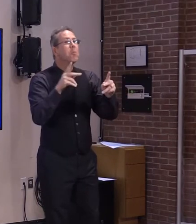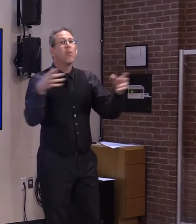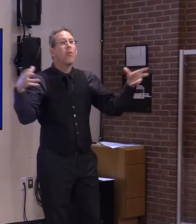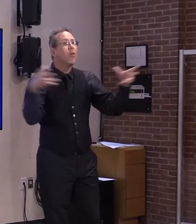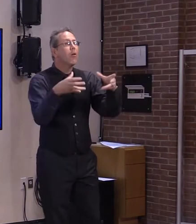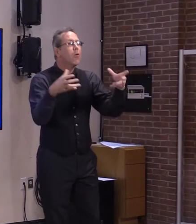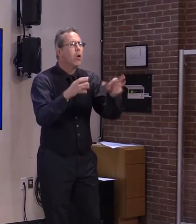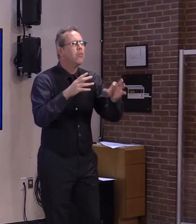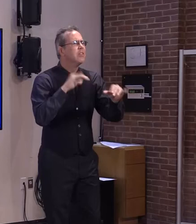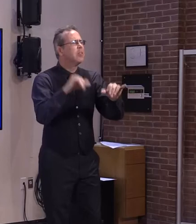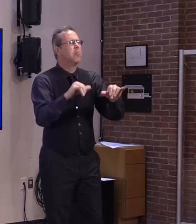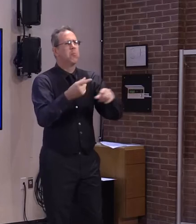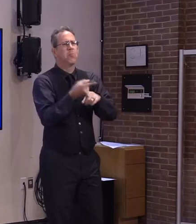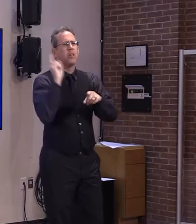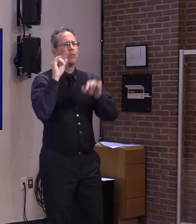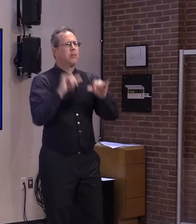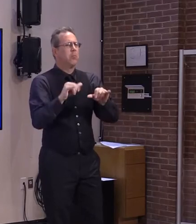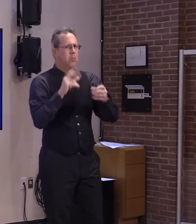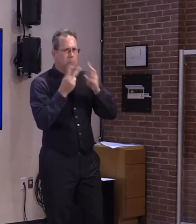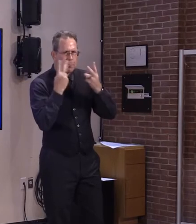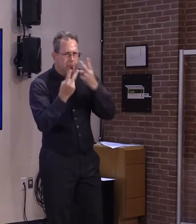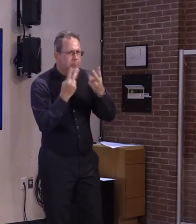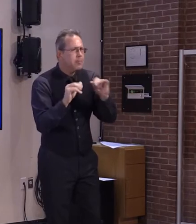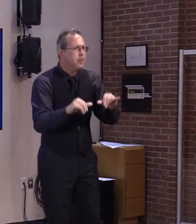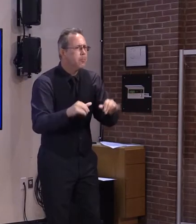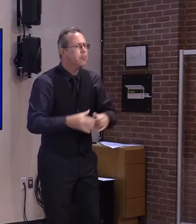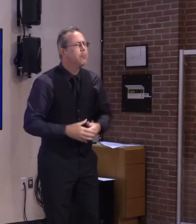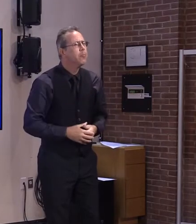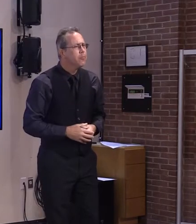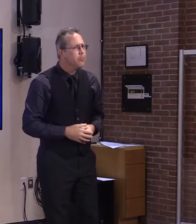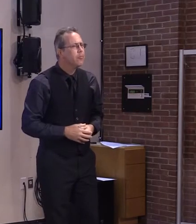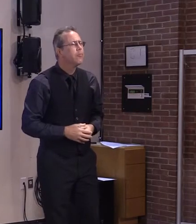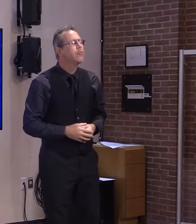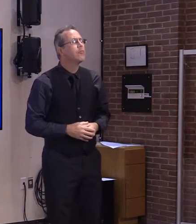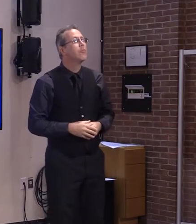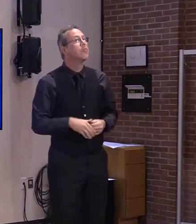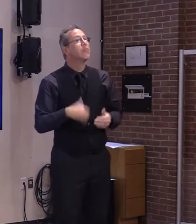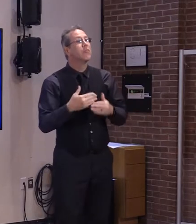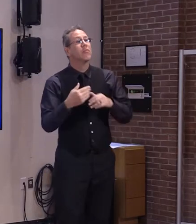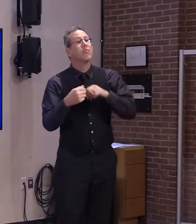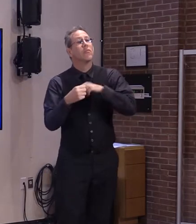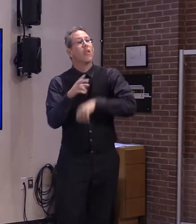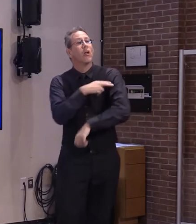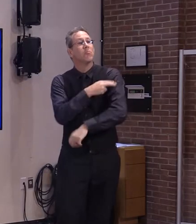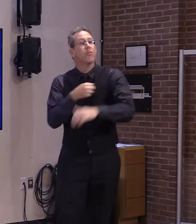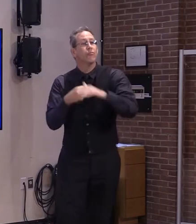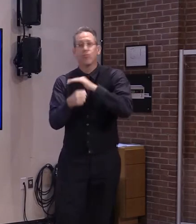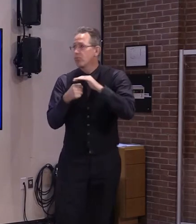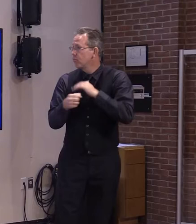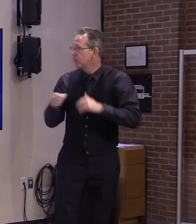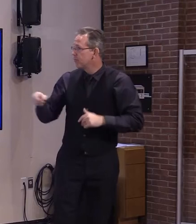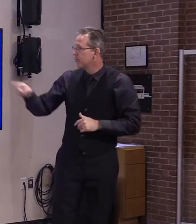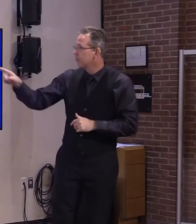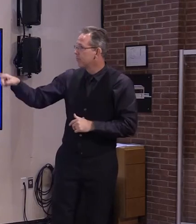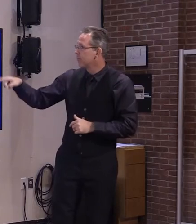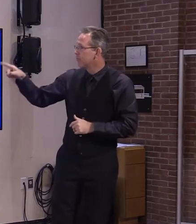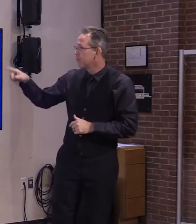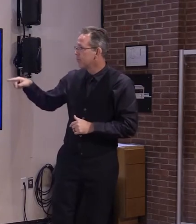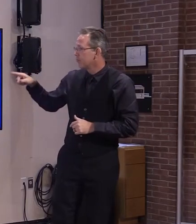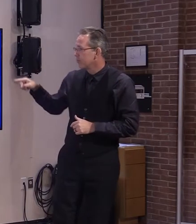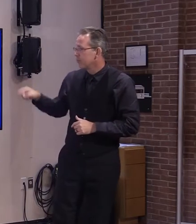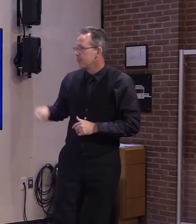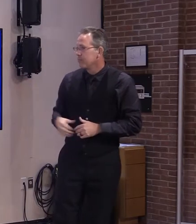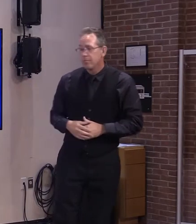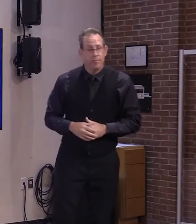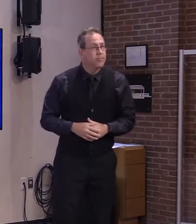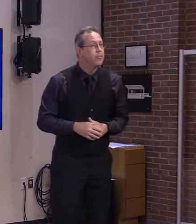facilities. Looking at hospitalizations, we talked about how those rates are different for the fully vaccinated and the not fully vaccinated. And again, you can see